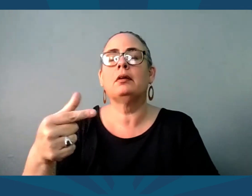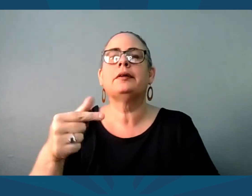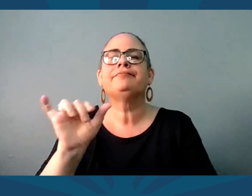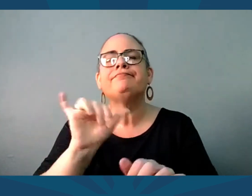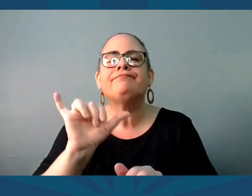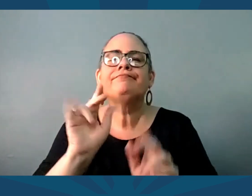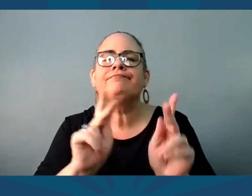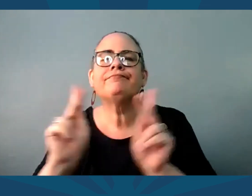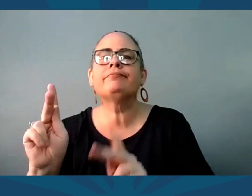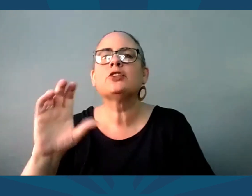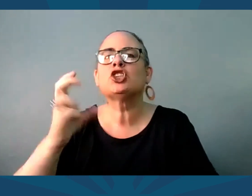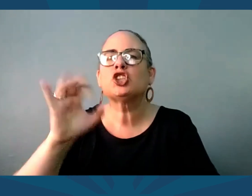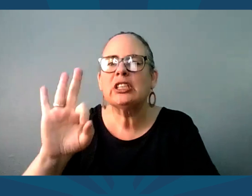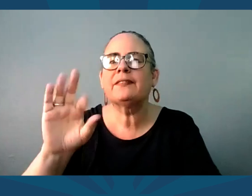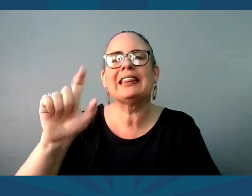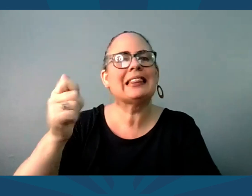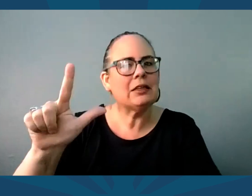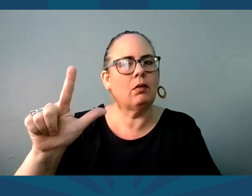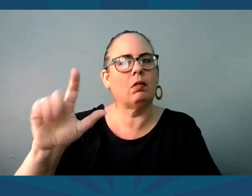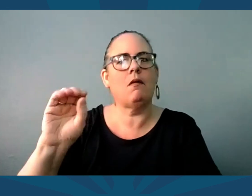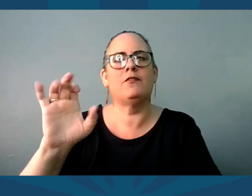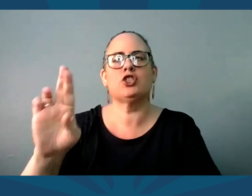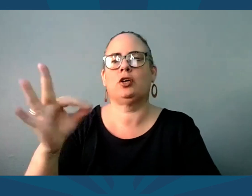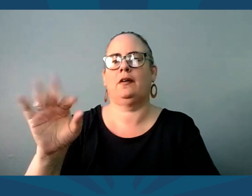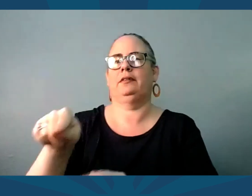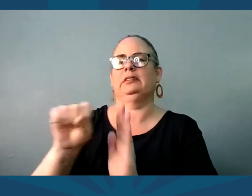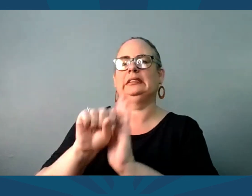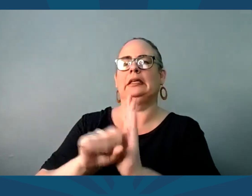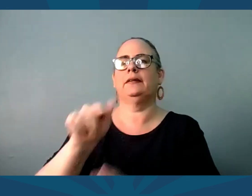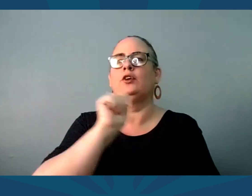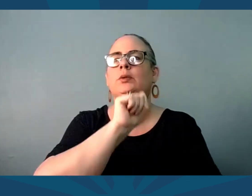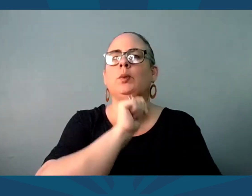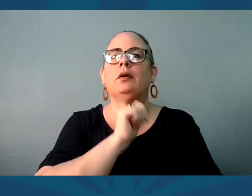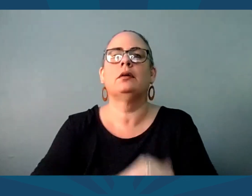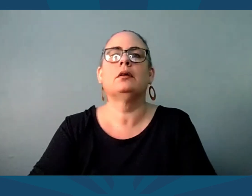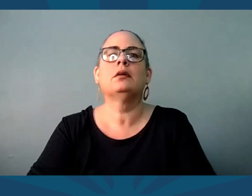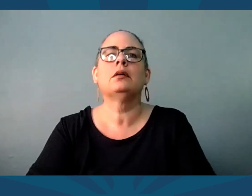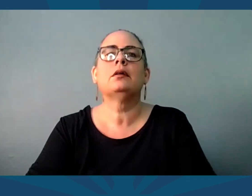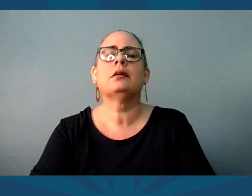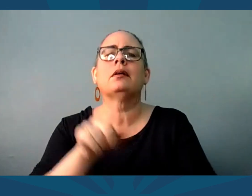The Arizona Attorney General is the chief legal officer of the state.